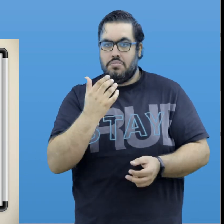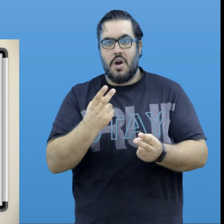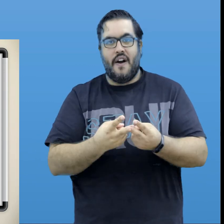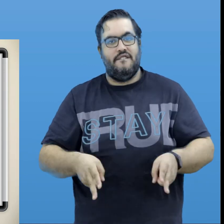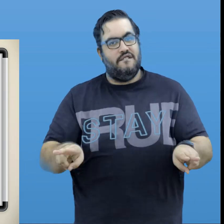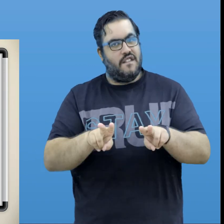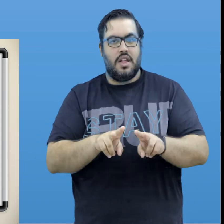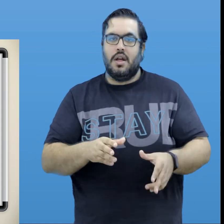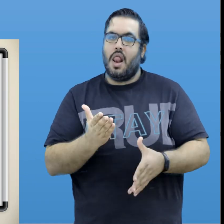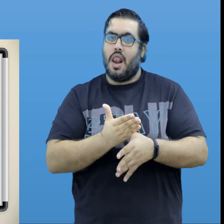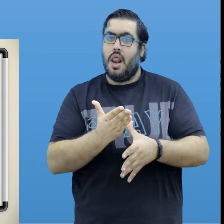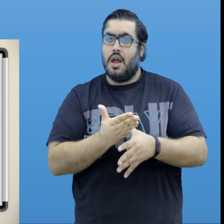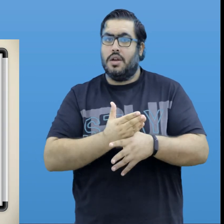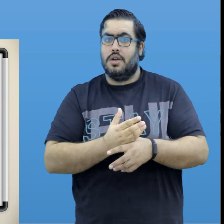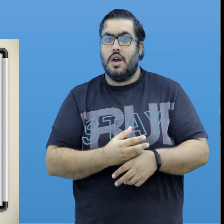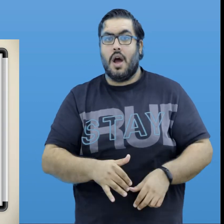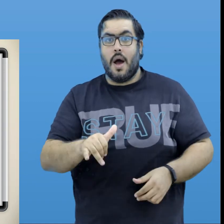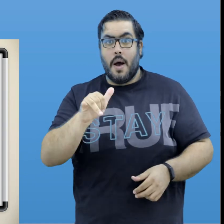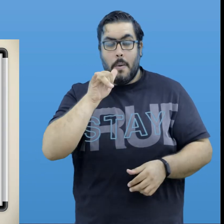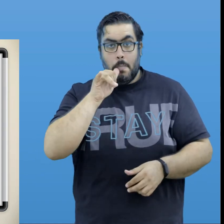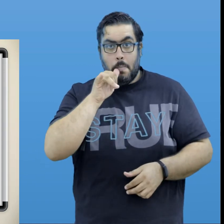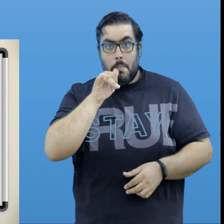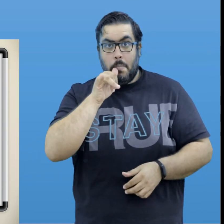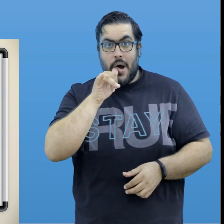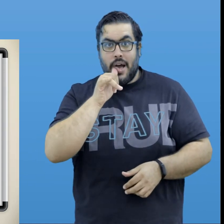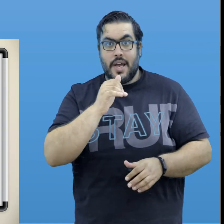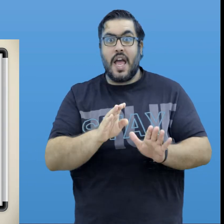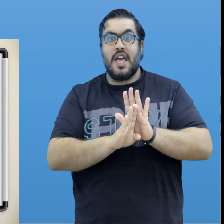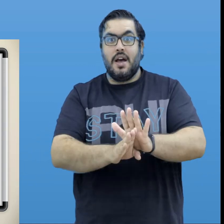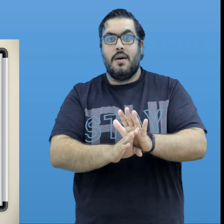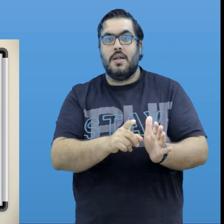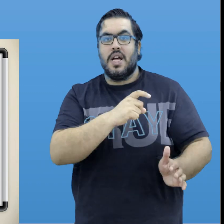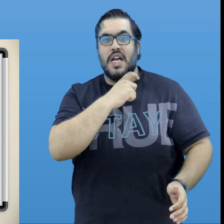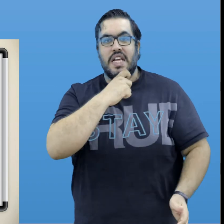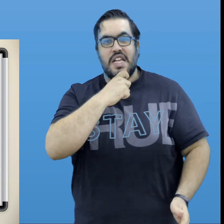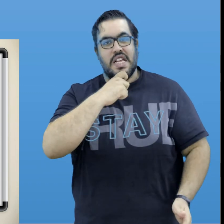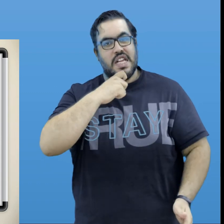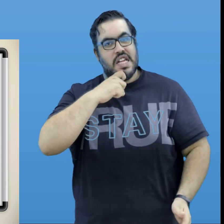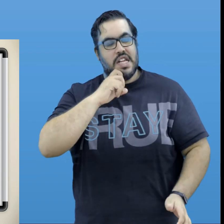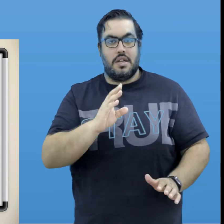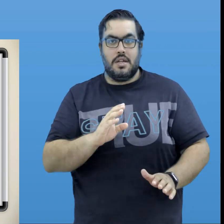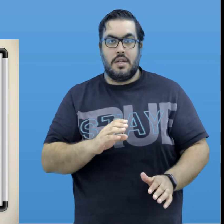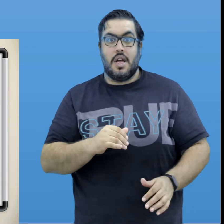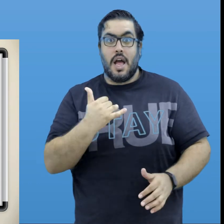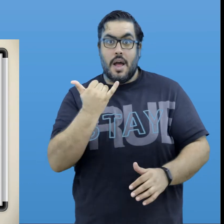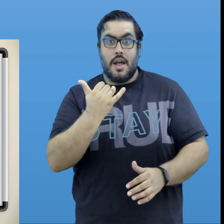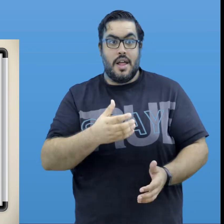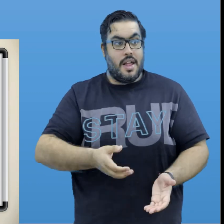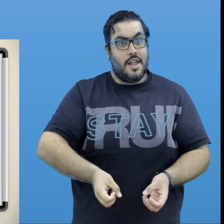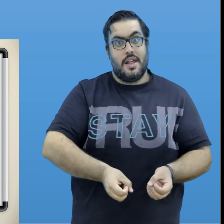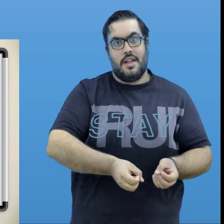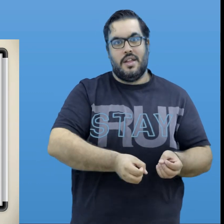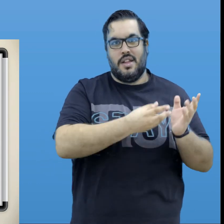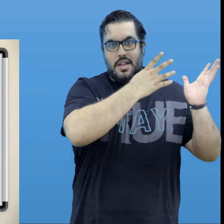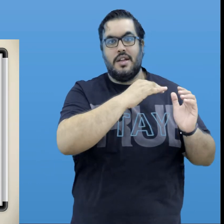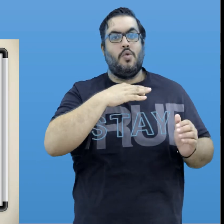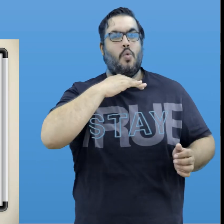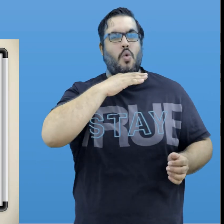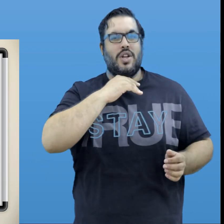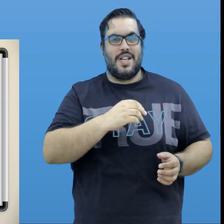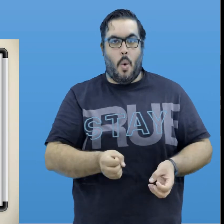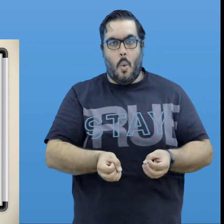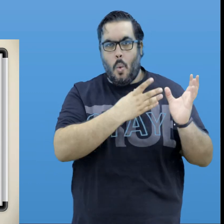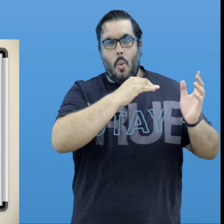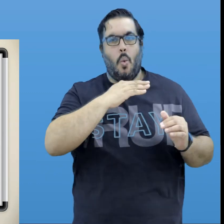careful. Don't leave blanks in your sentence or your translated sentence. Is this acceptable? Of